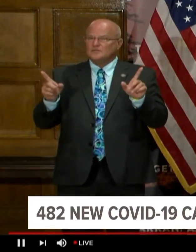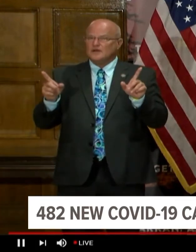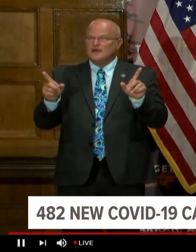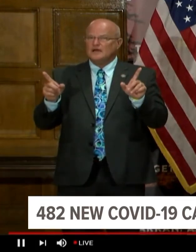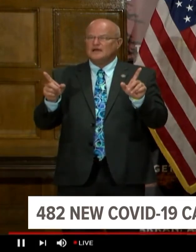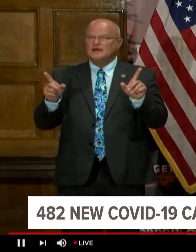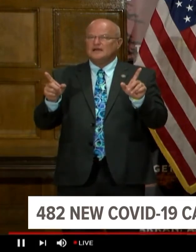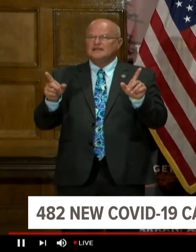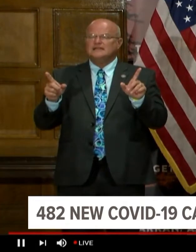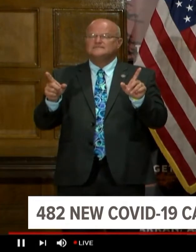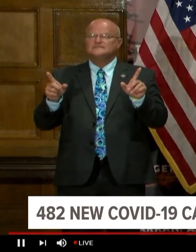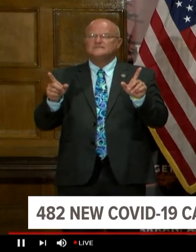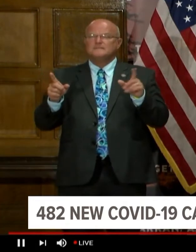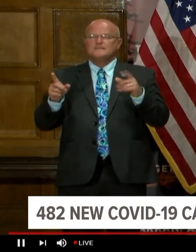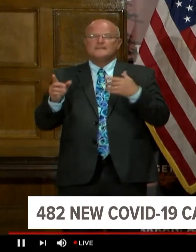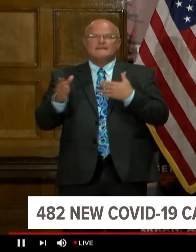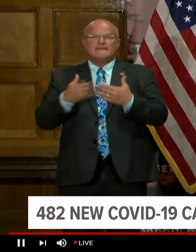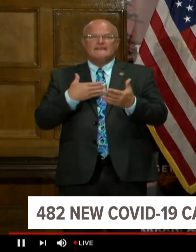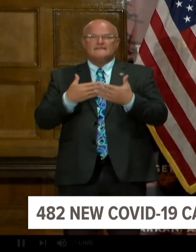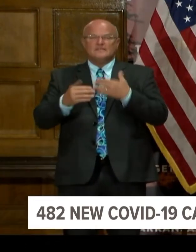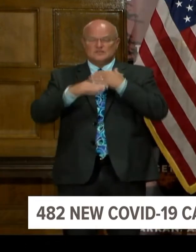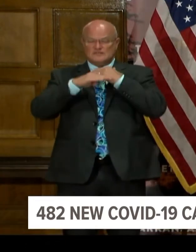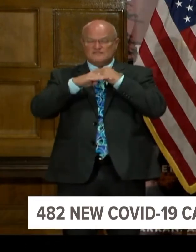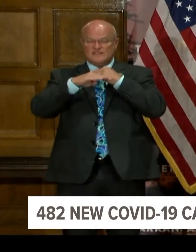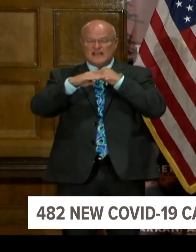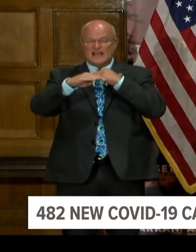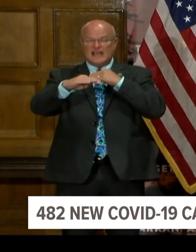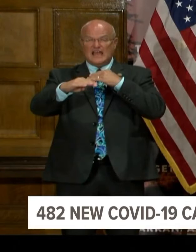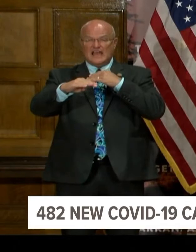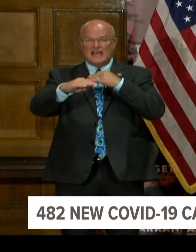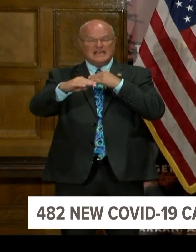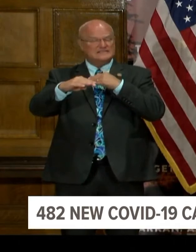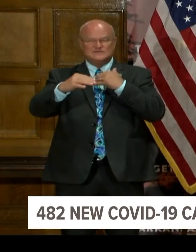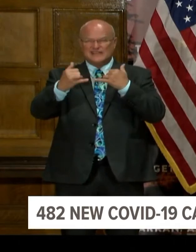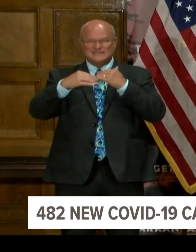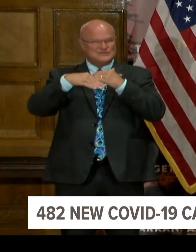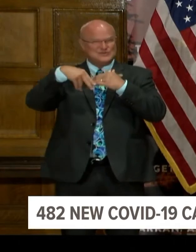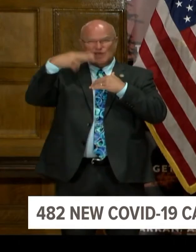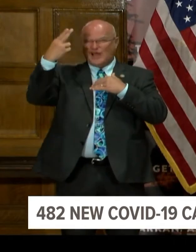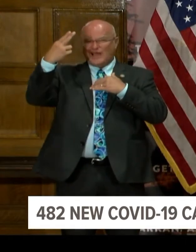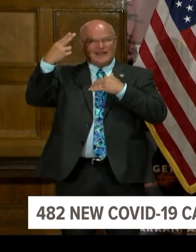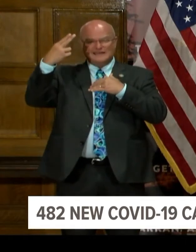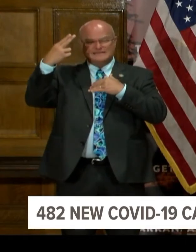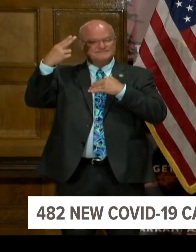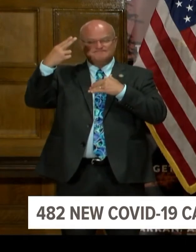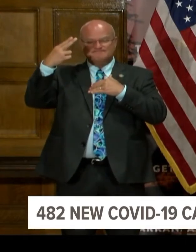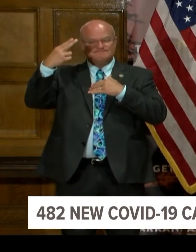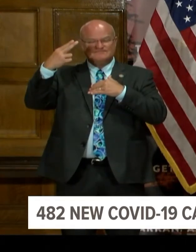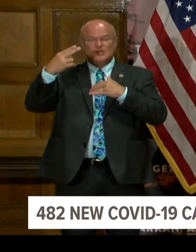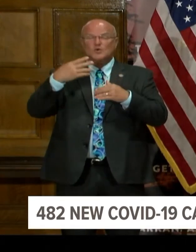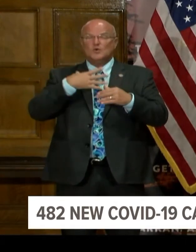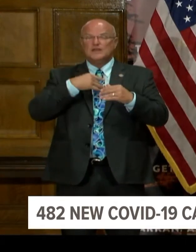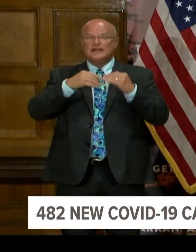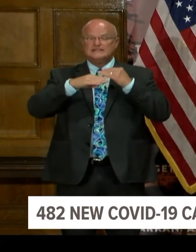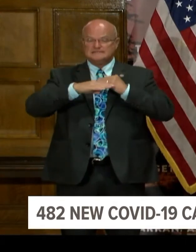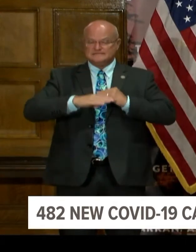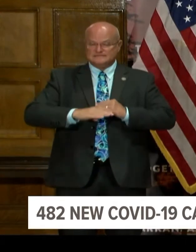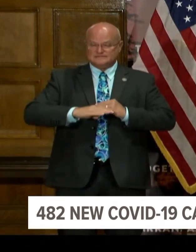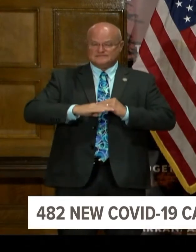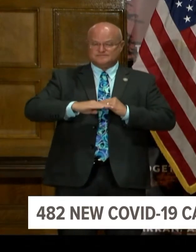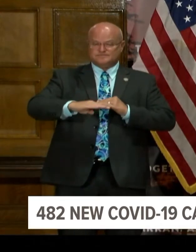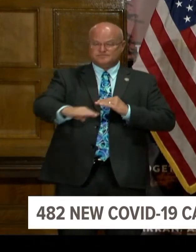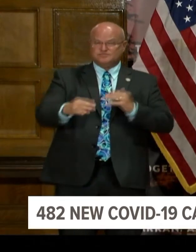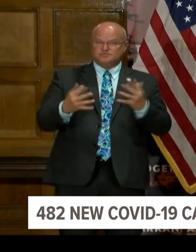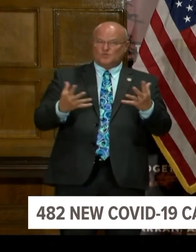settling in, even though it is flat, it is at too high of a level, and we would like to see that go